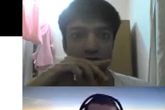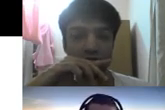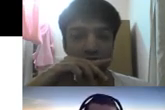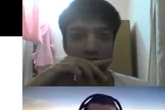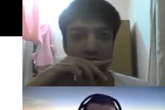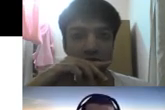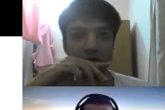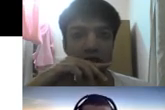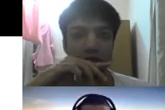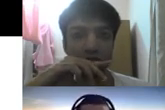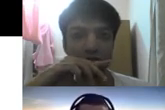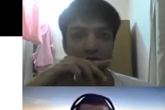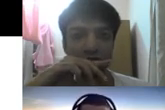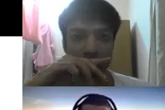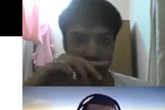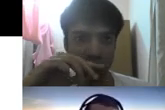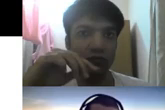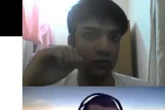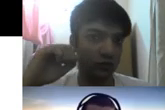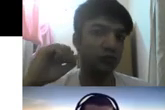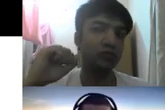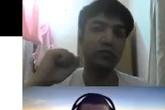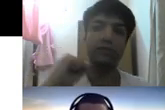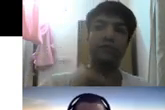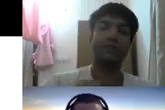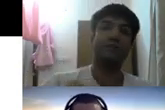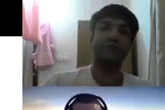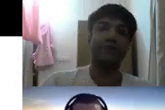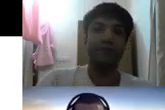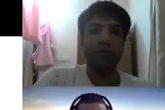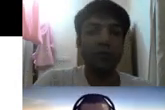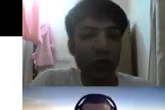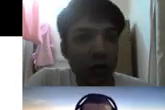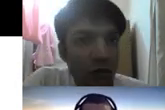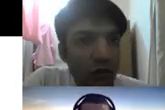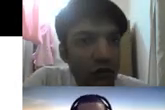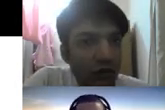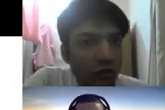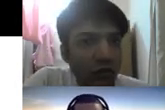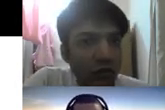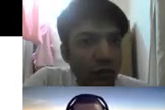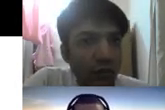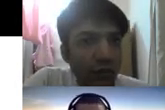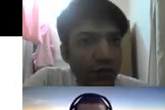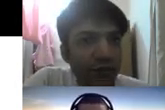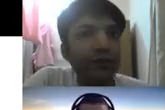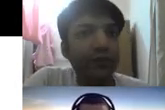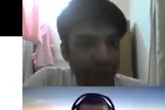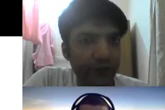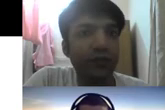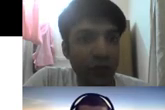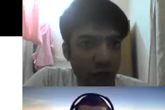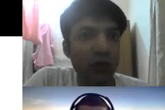start with finger spelling, for example. If someone is finger spelling something and it's quite fast and the video quality wasn't quite